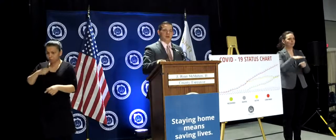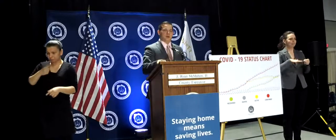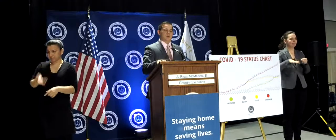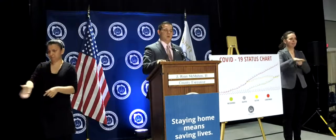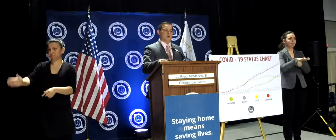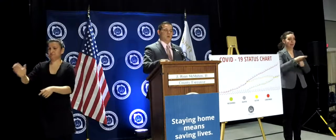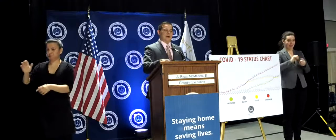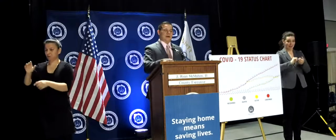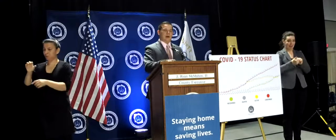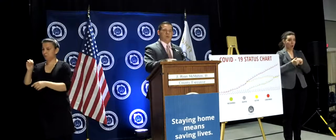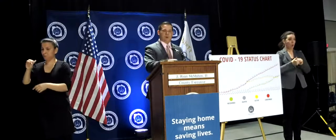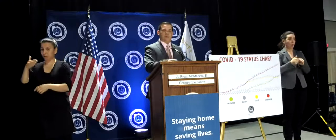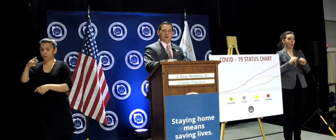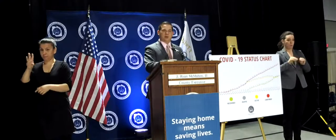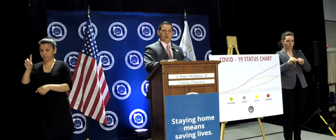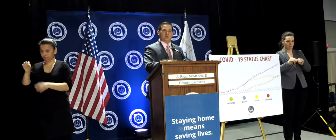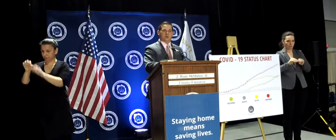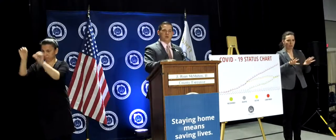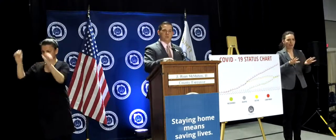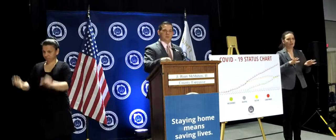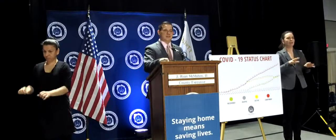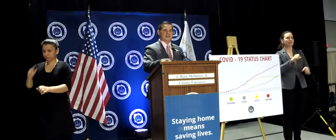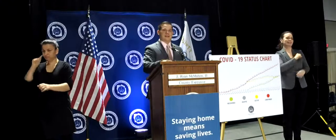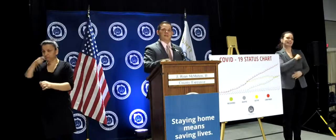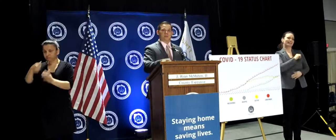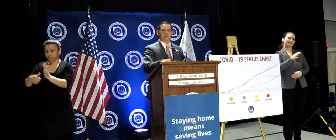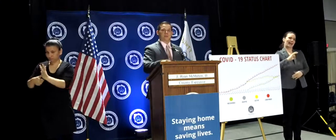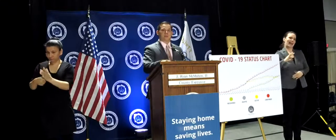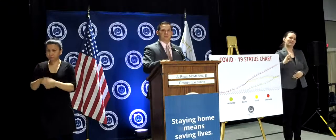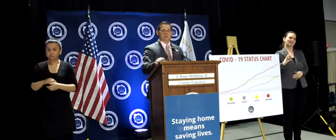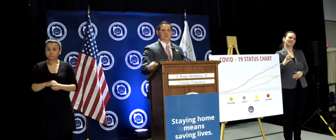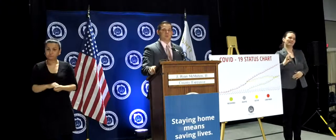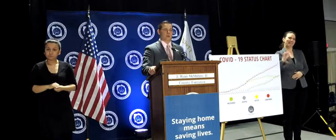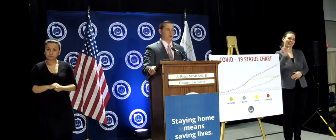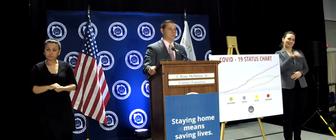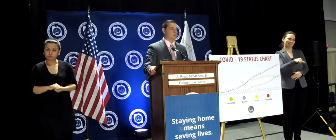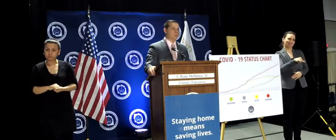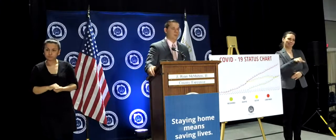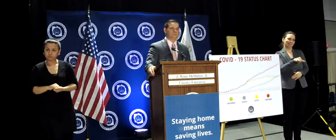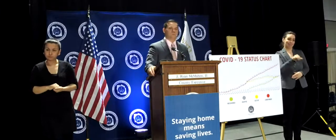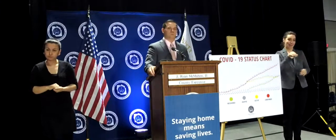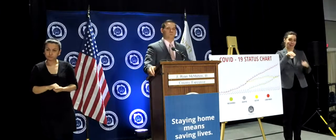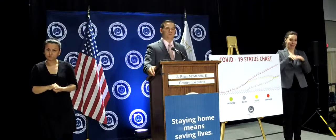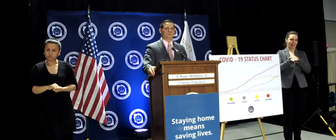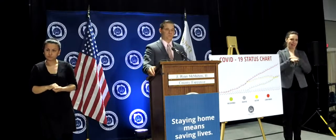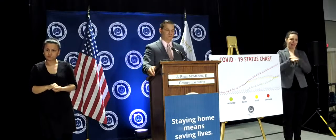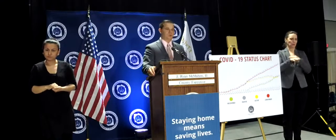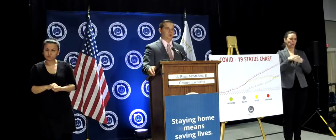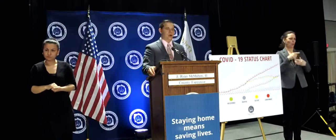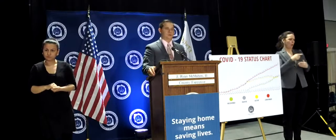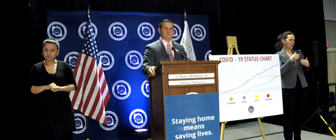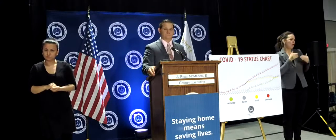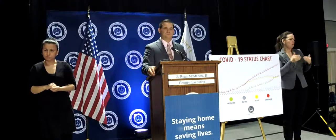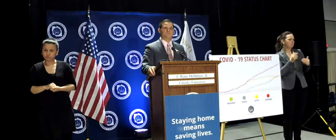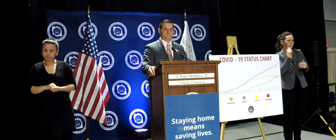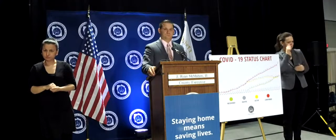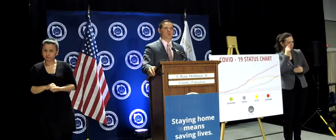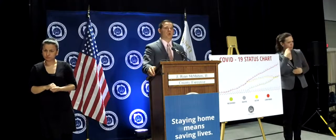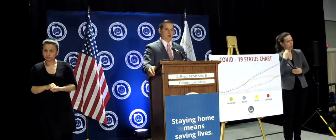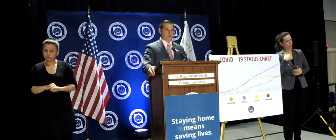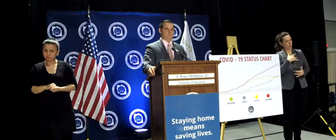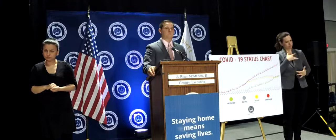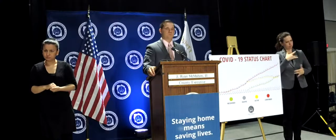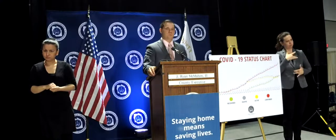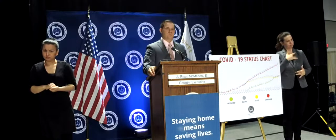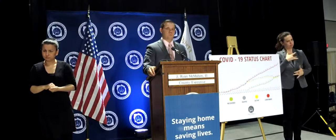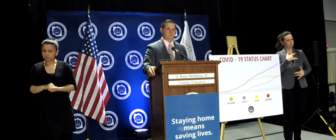employees. We don't want outbreaks in all our nursing homes. Let's test the employees. That's where we are. You're talking proactively test these employees, Correct. not symptomatic